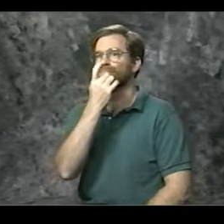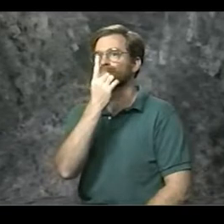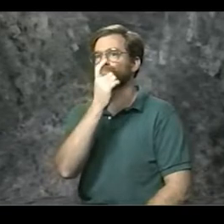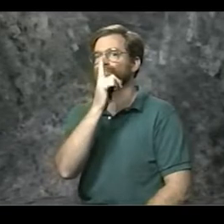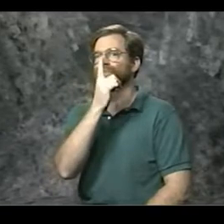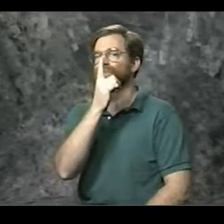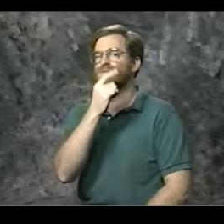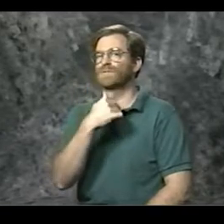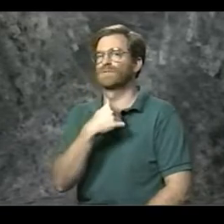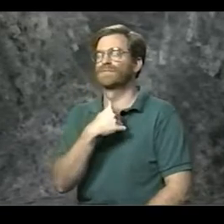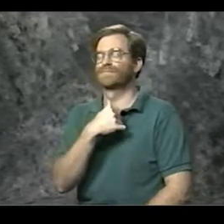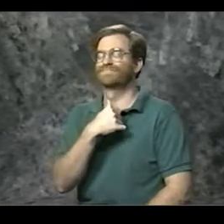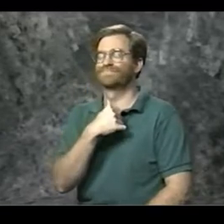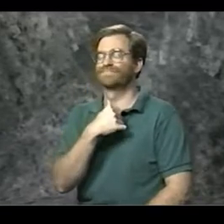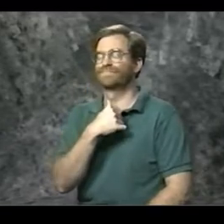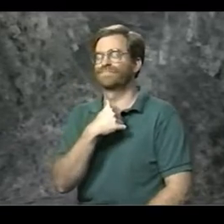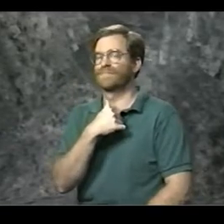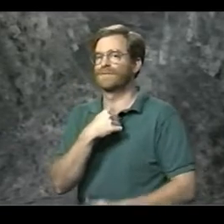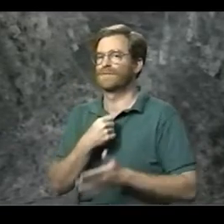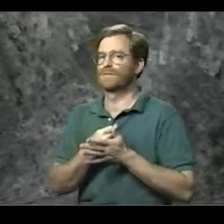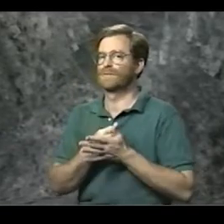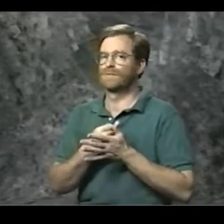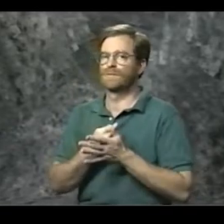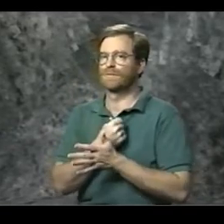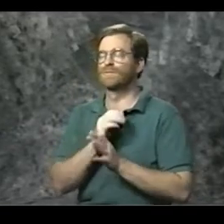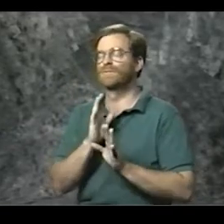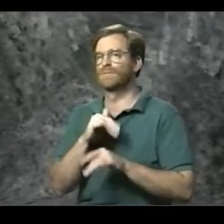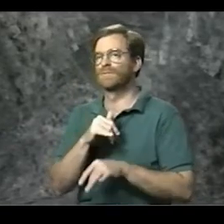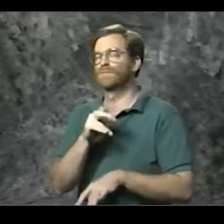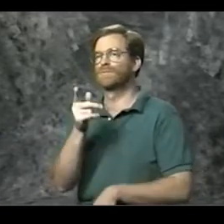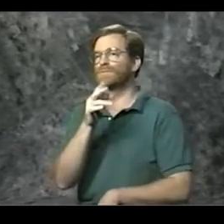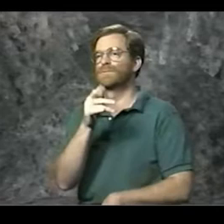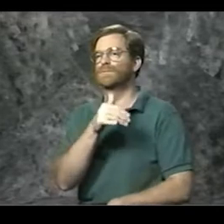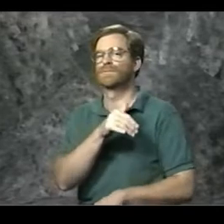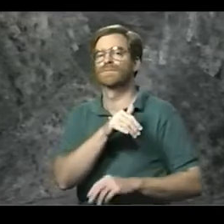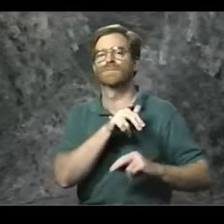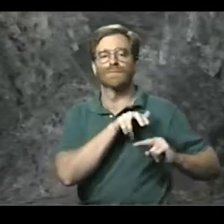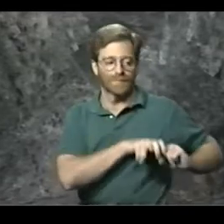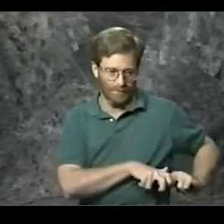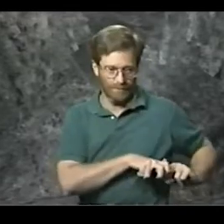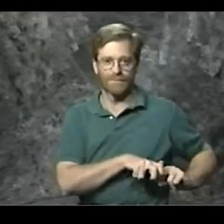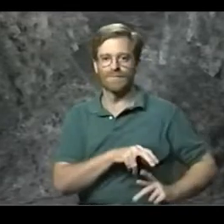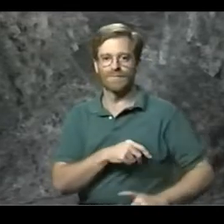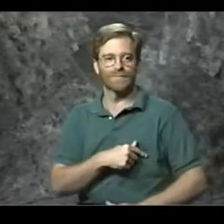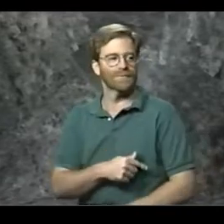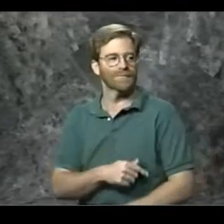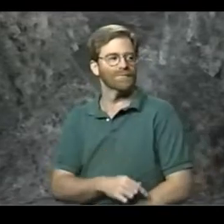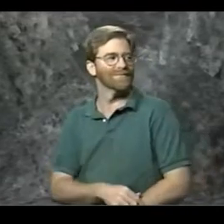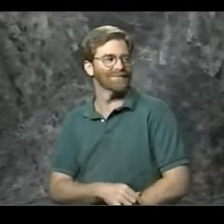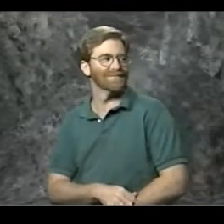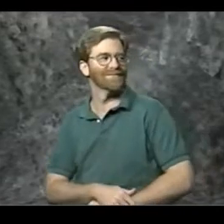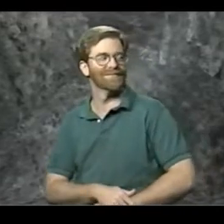and I just knew that that was the person that was going to sit next to me. And